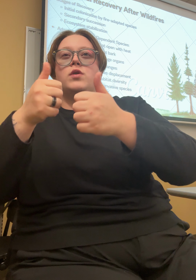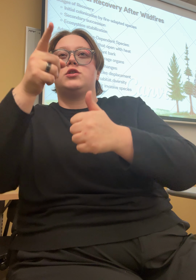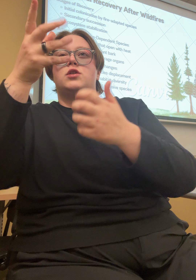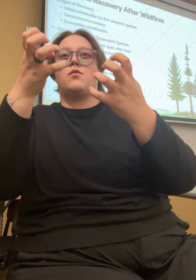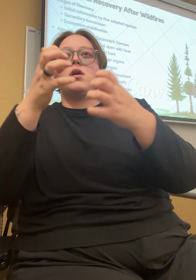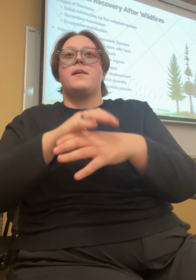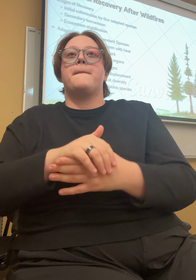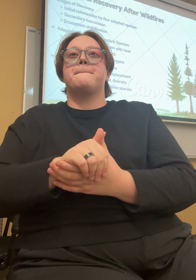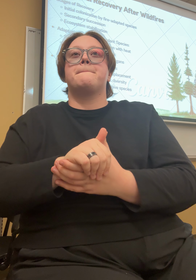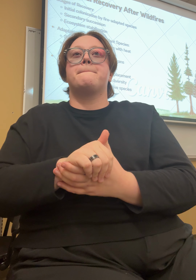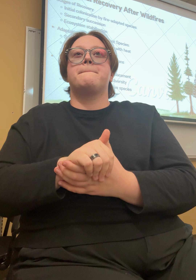And John, you can be in group 1.